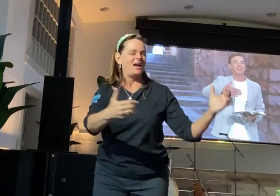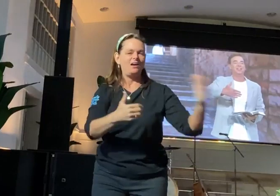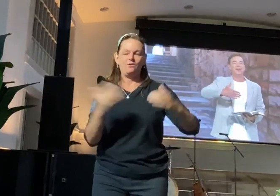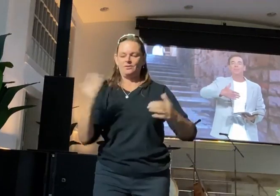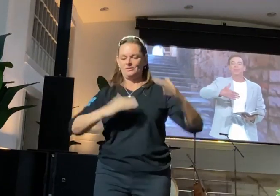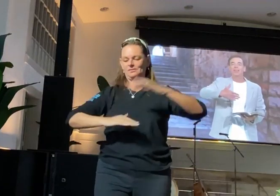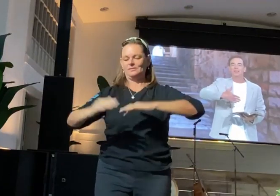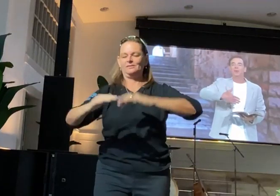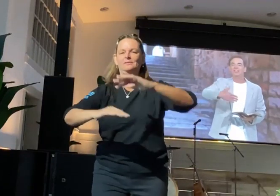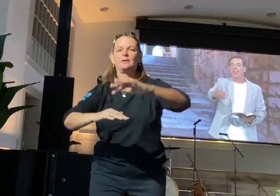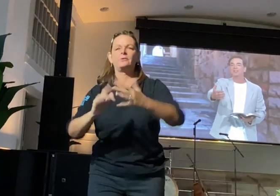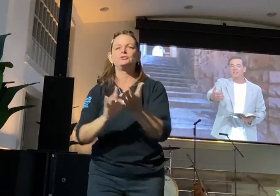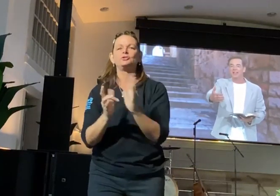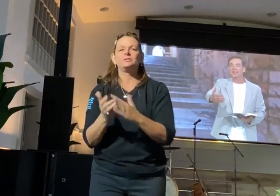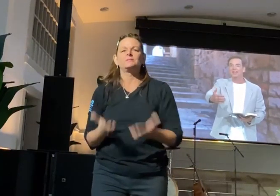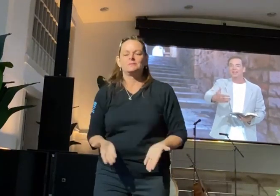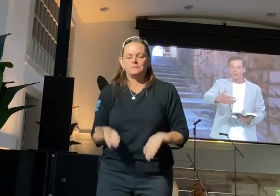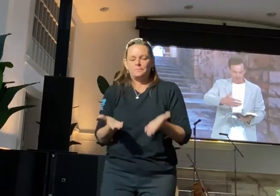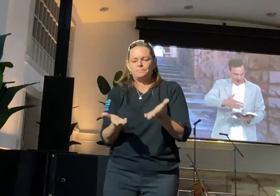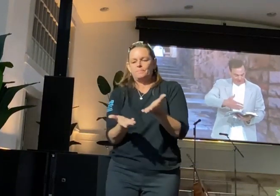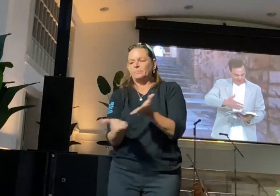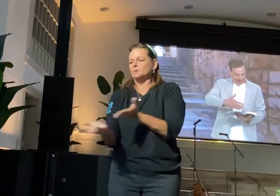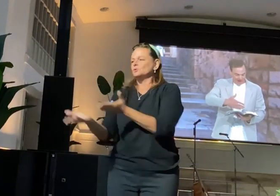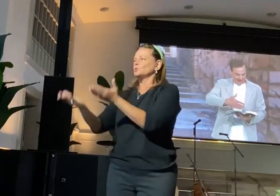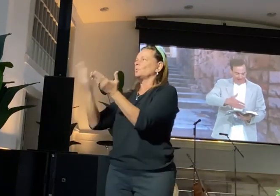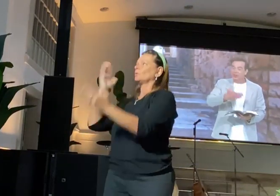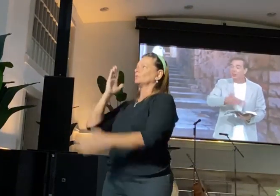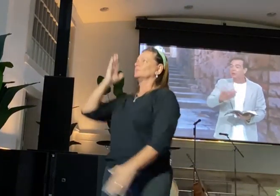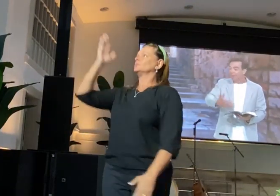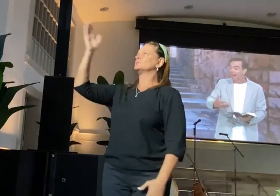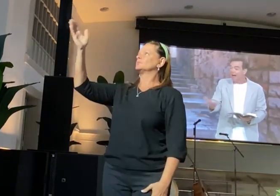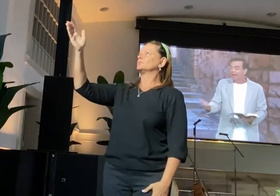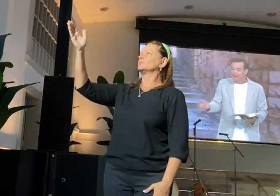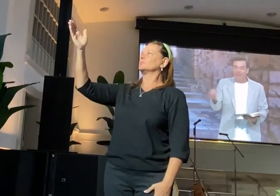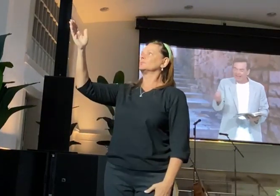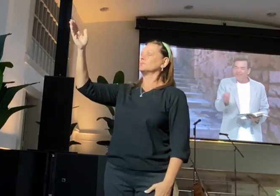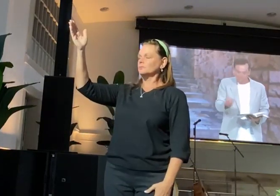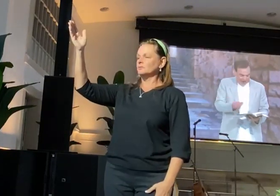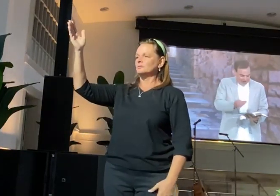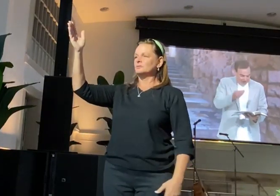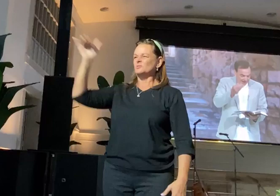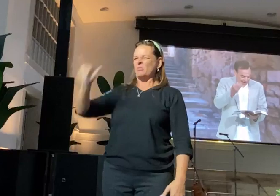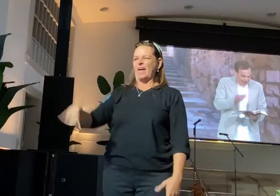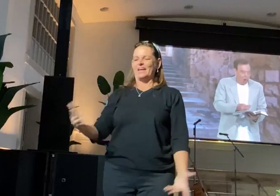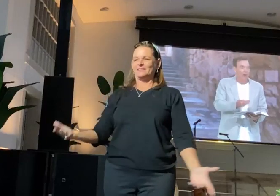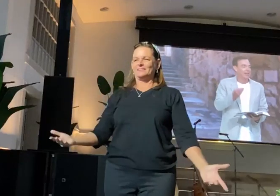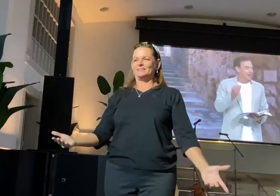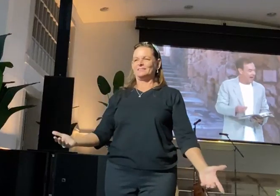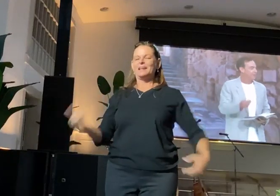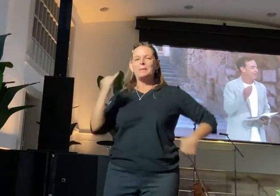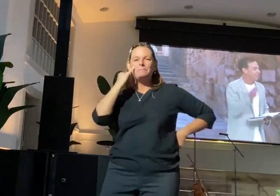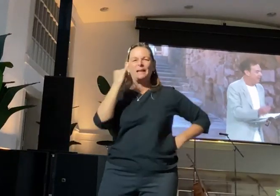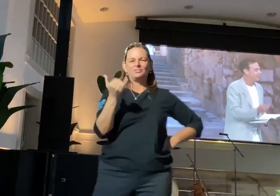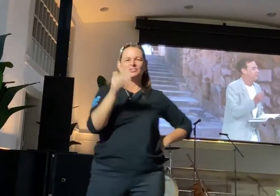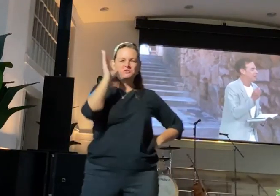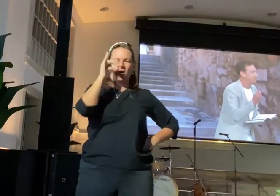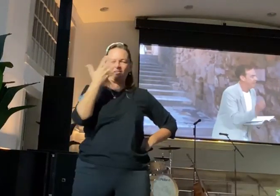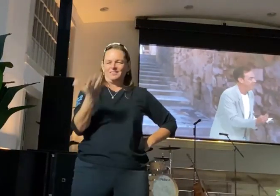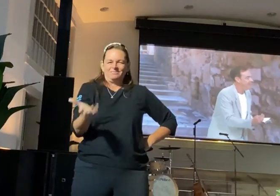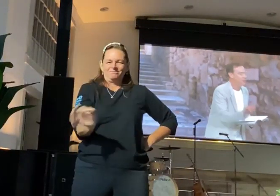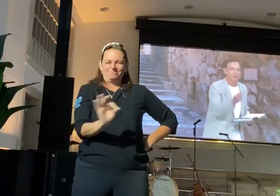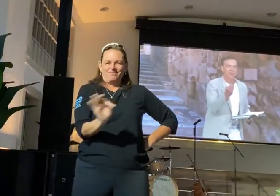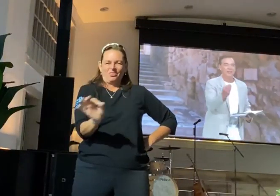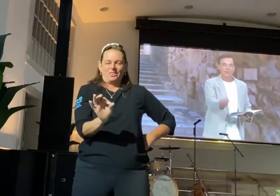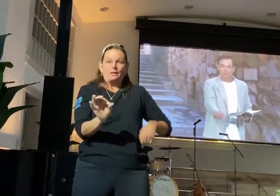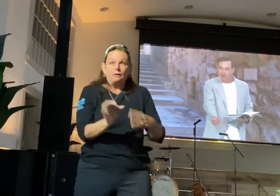carries Jesus to his destiny. Right? And it's used by God. Something as simple as a donkey carried the message